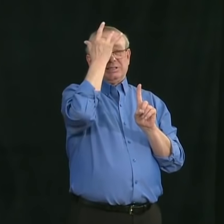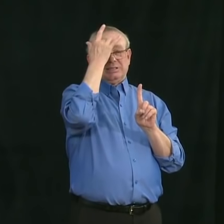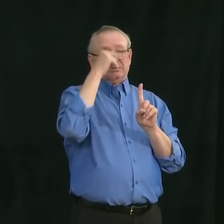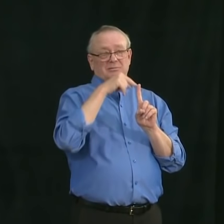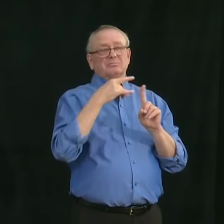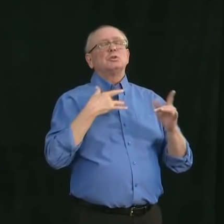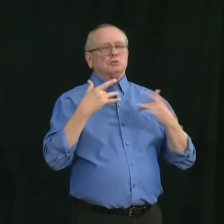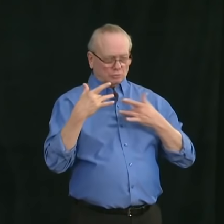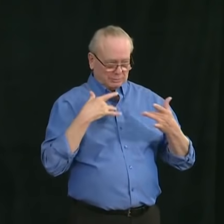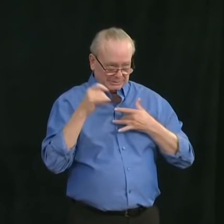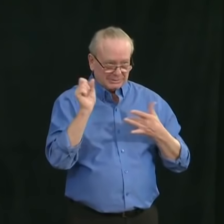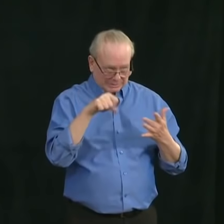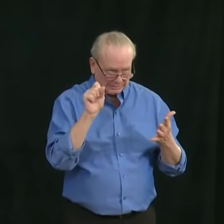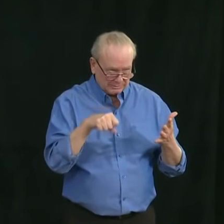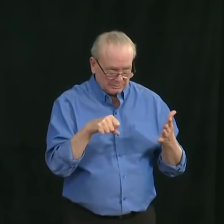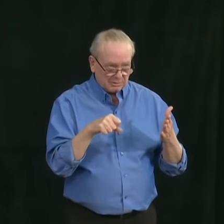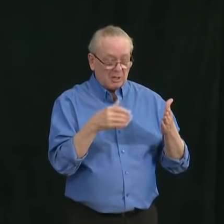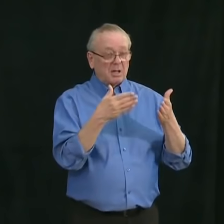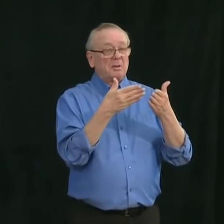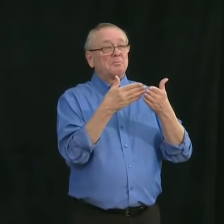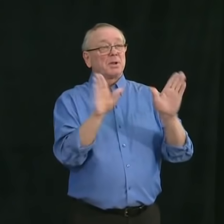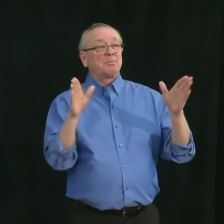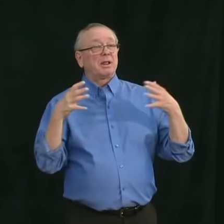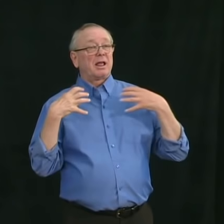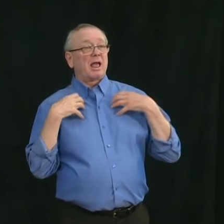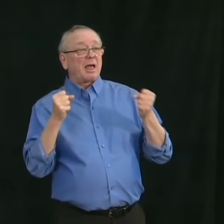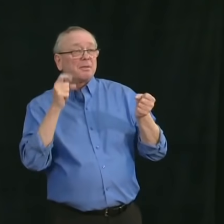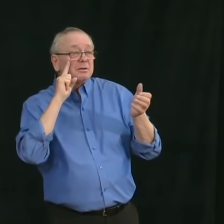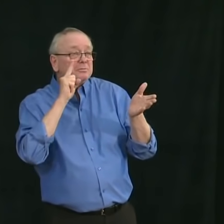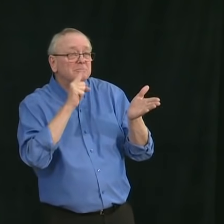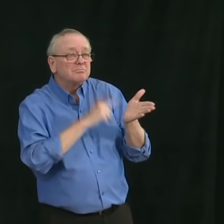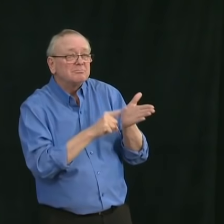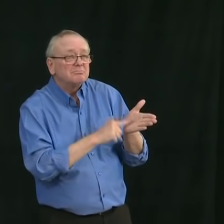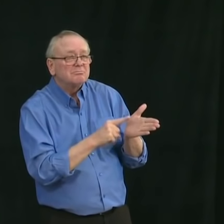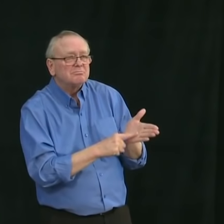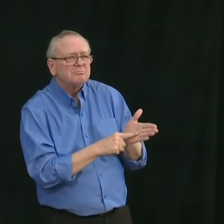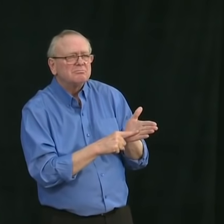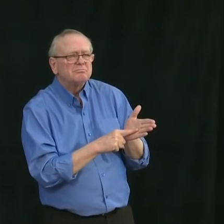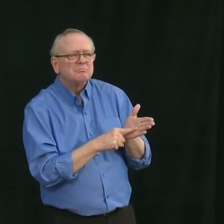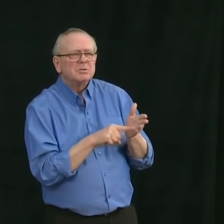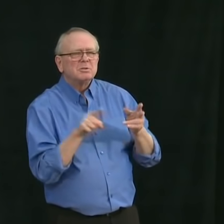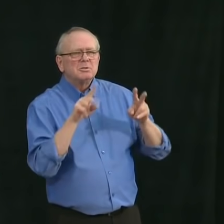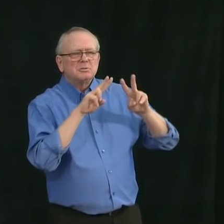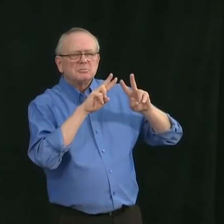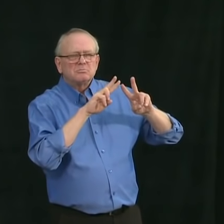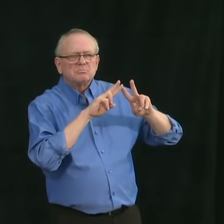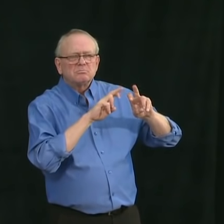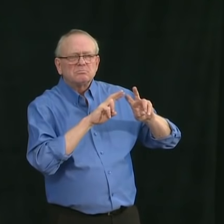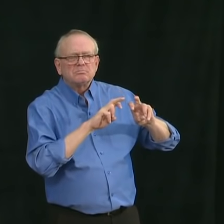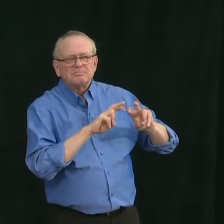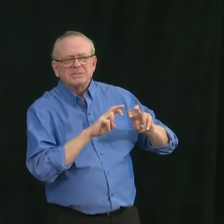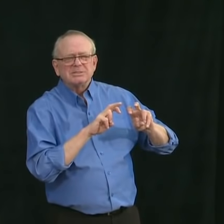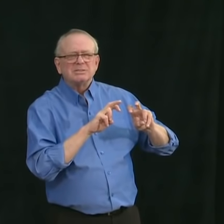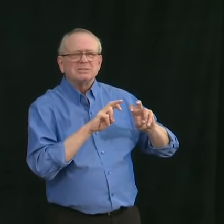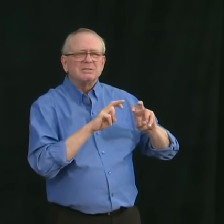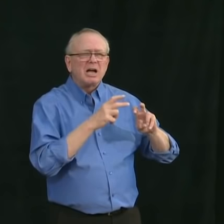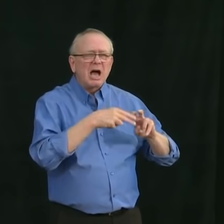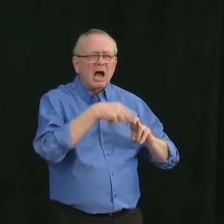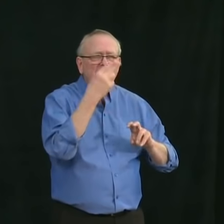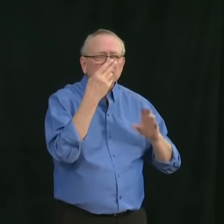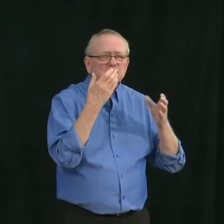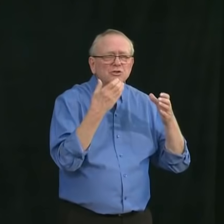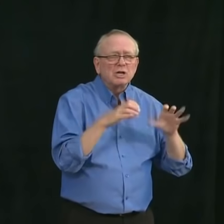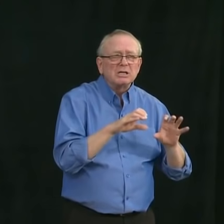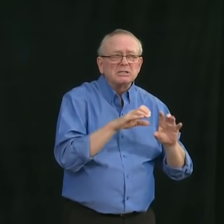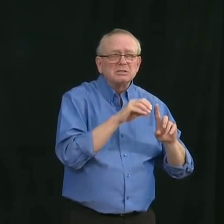health investigation is to understand the likely exposures, so whether it's a workplace exposure or an exposure somewhere